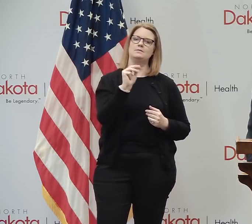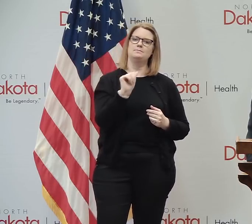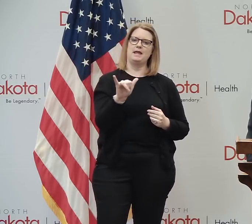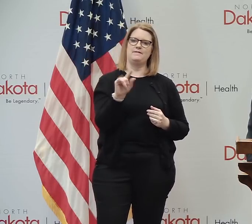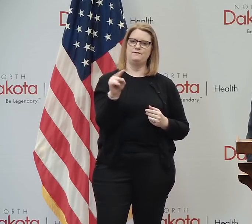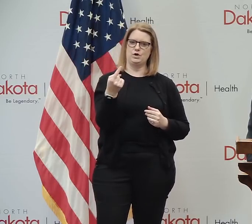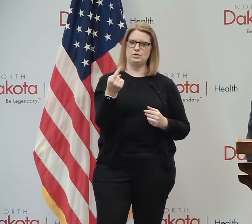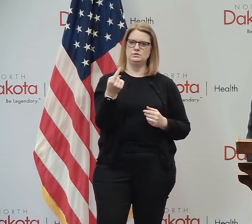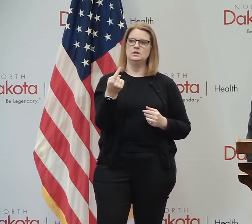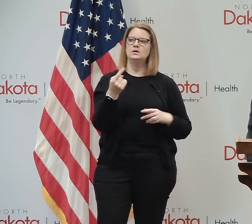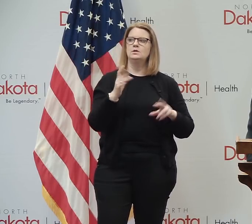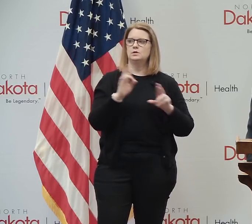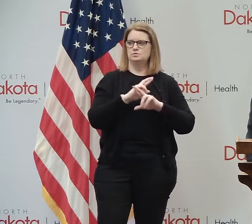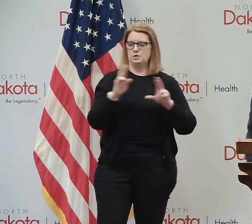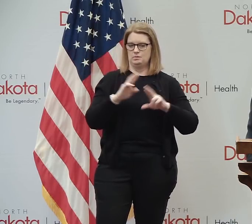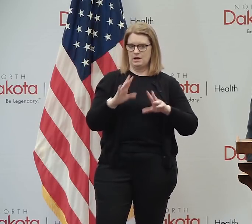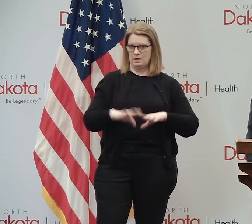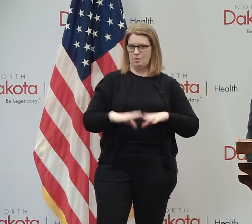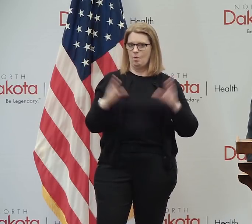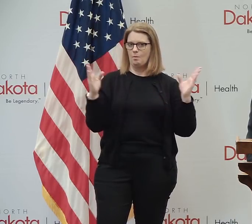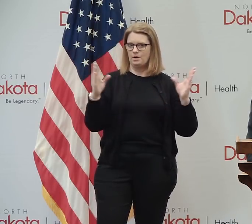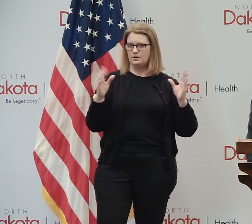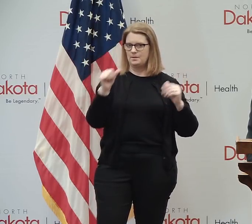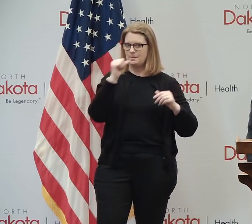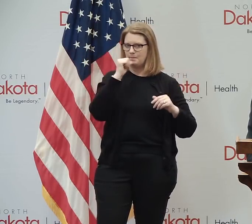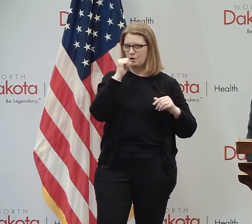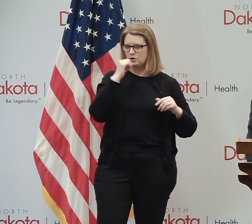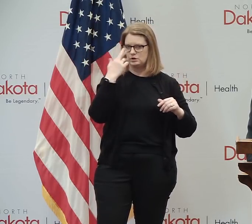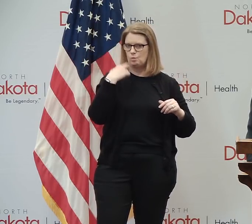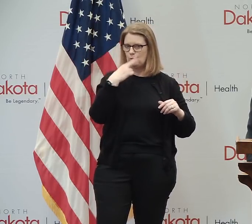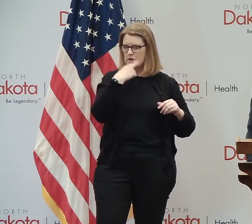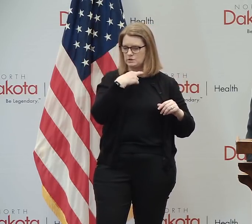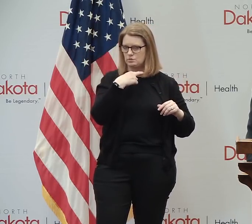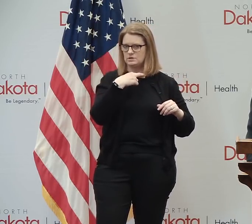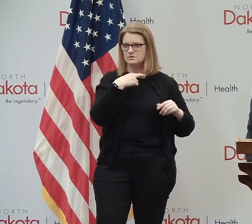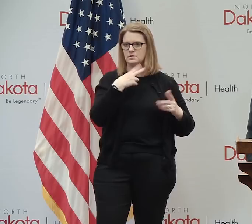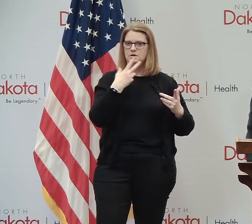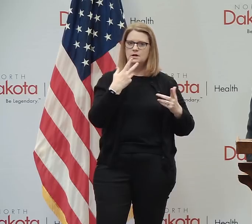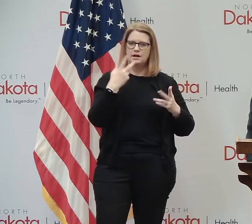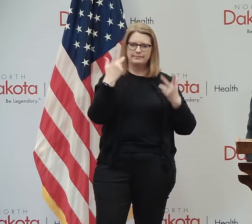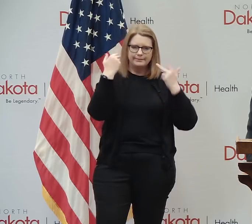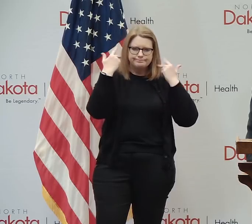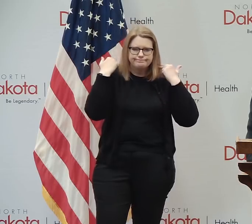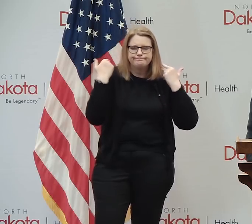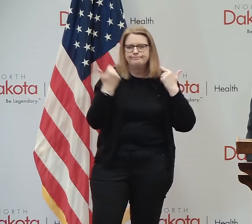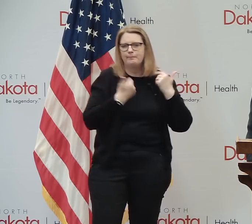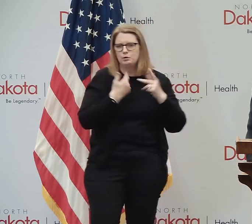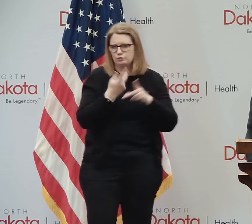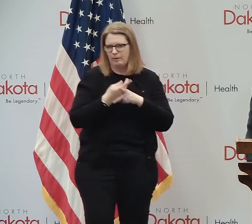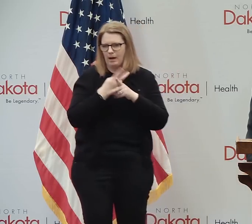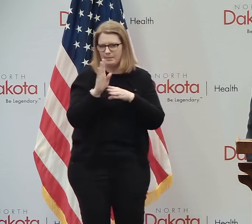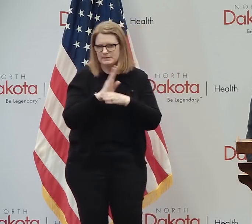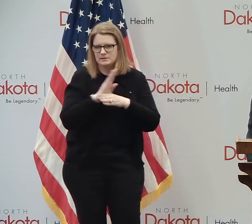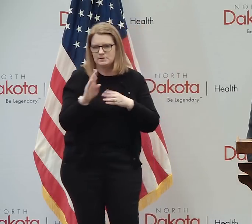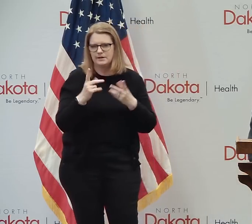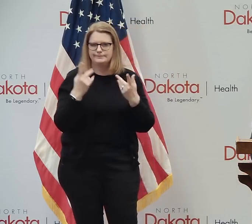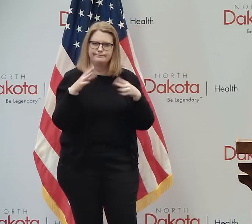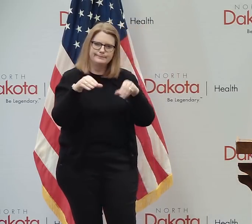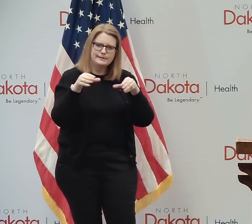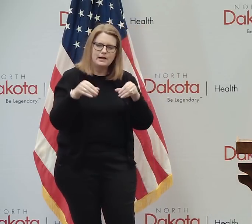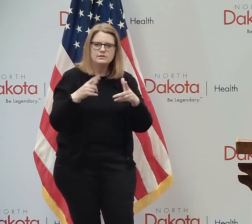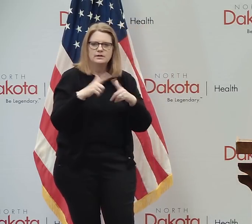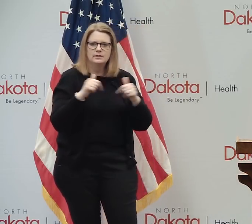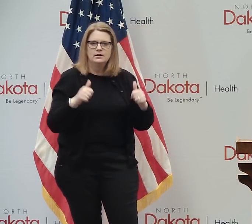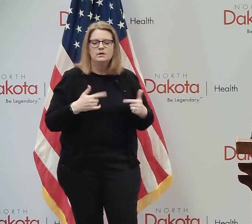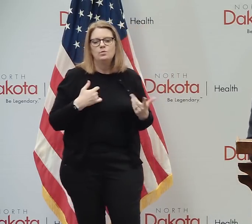we were getting ready to reopen bars and restaurants and personal care businesses in North Dakota, we asked